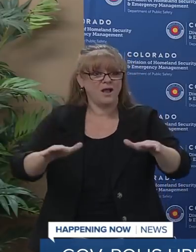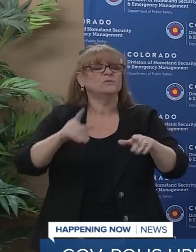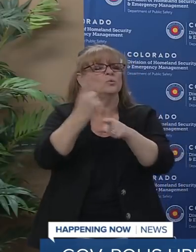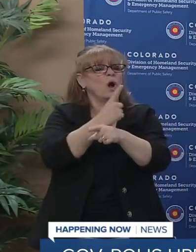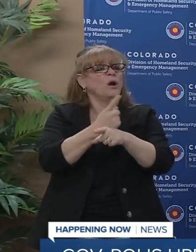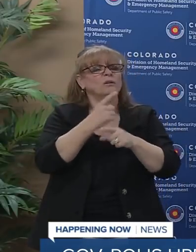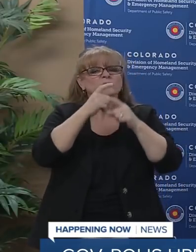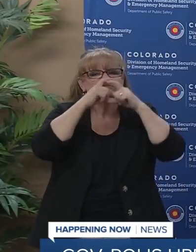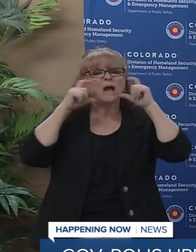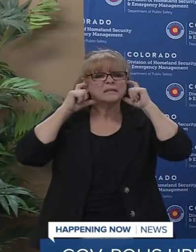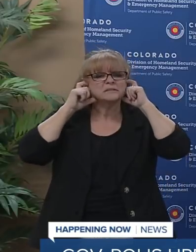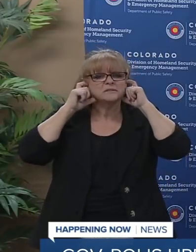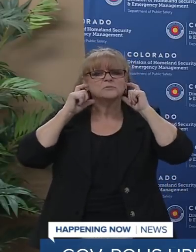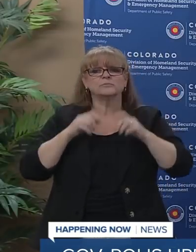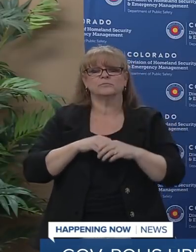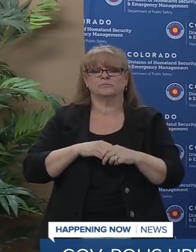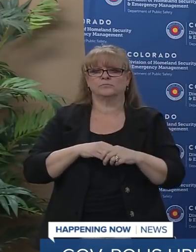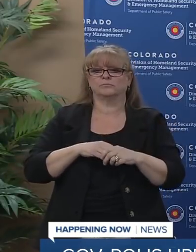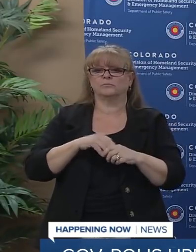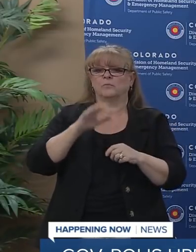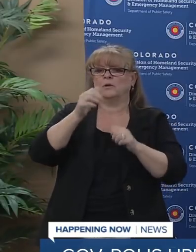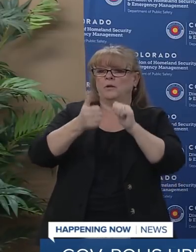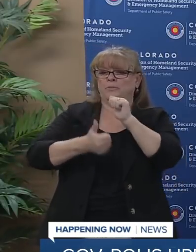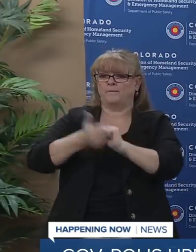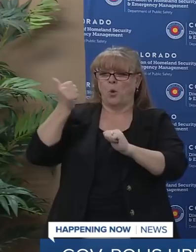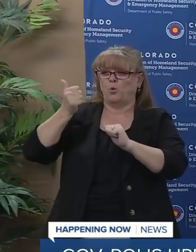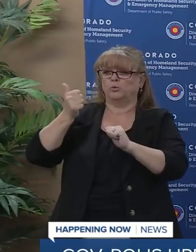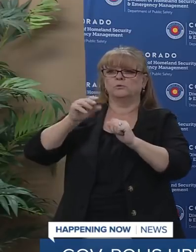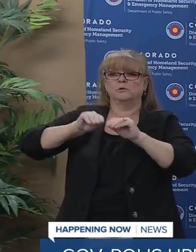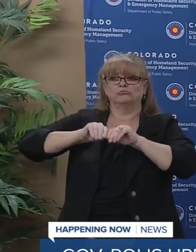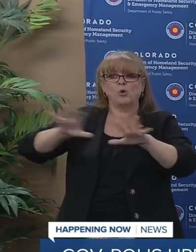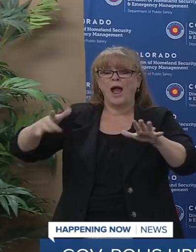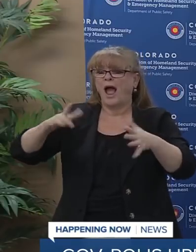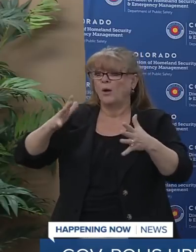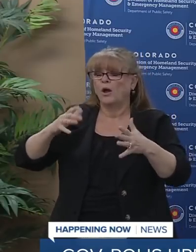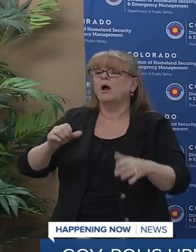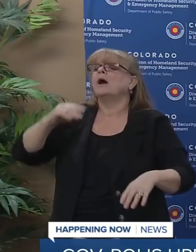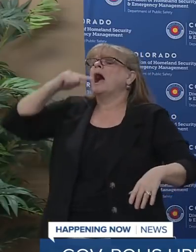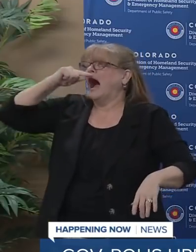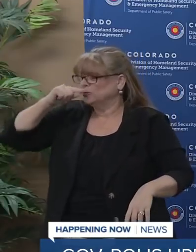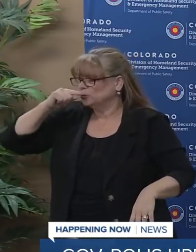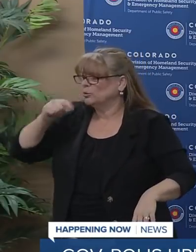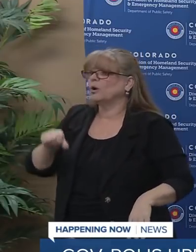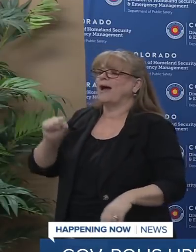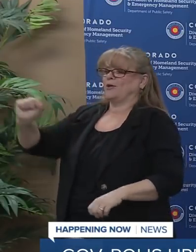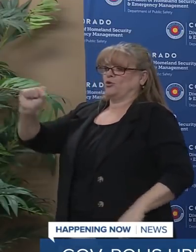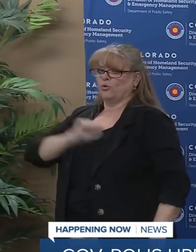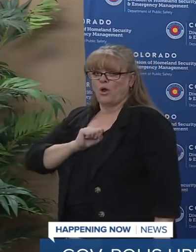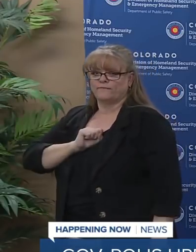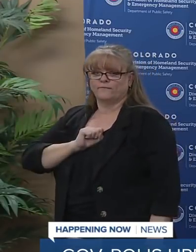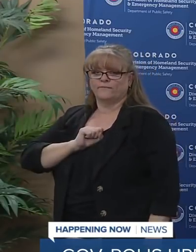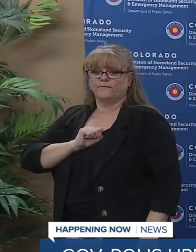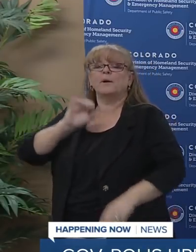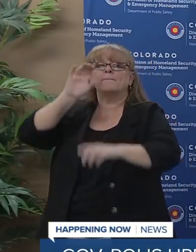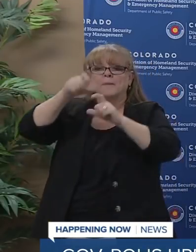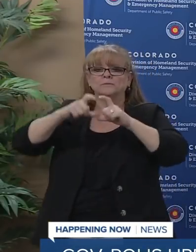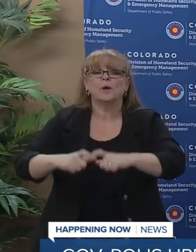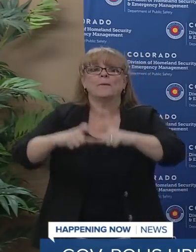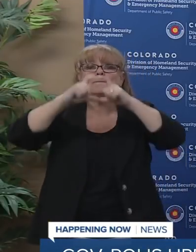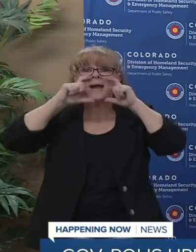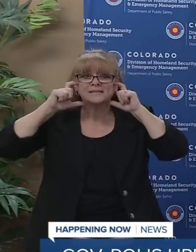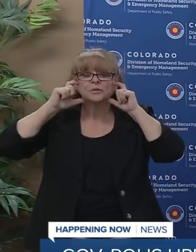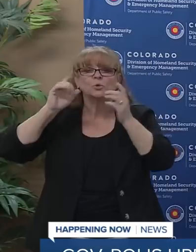air. Comes in through your nose or your mouth, which fabrics can filter. Also, about 25 to 50% of